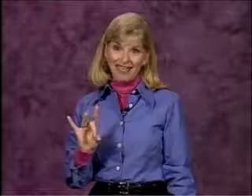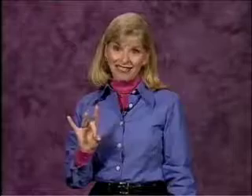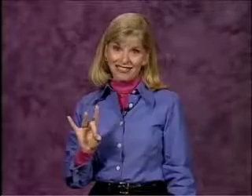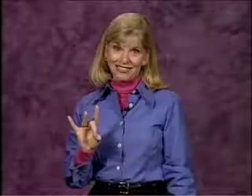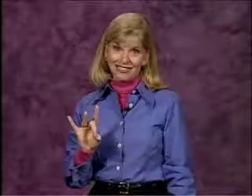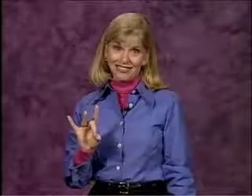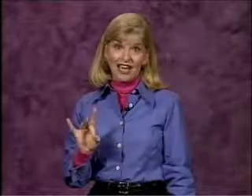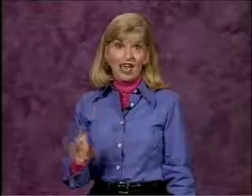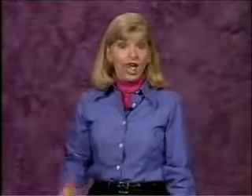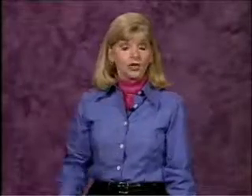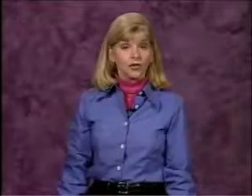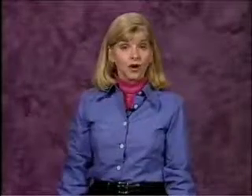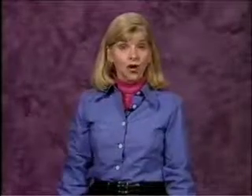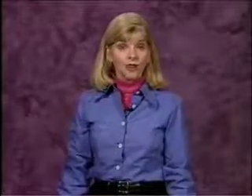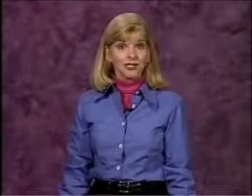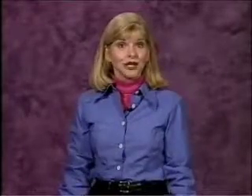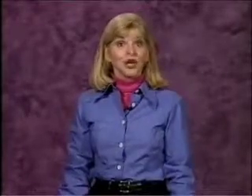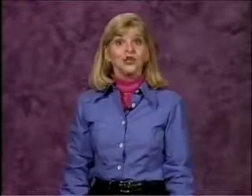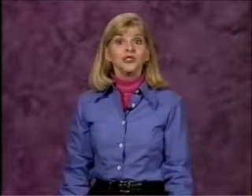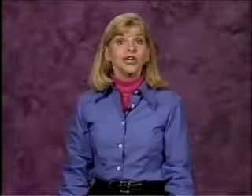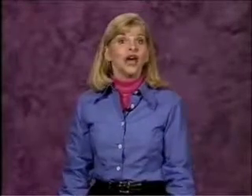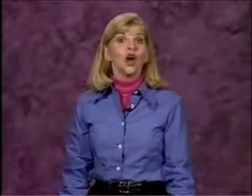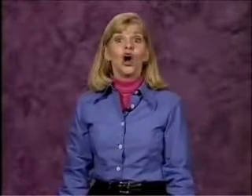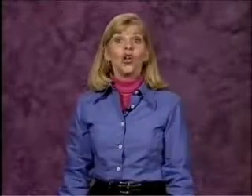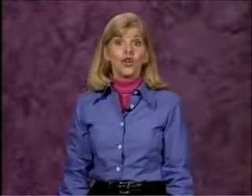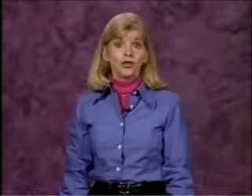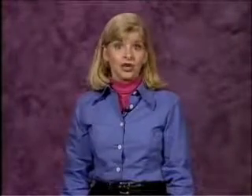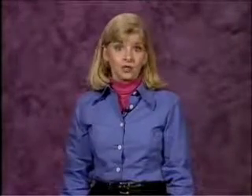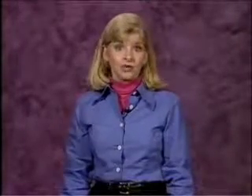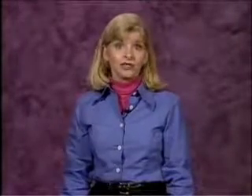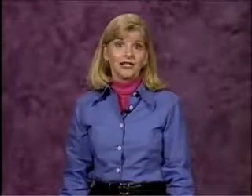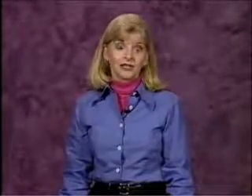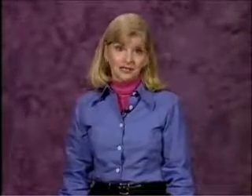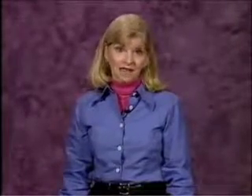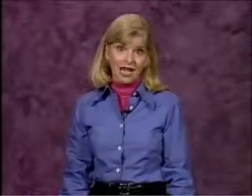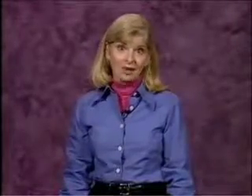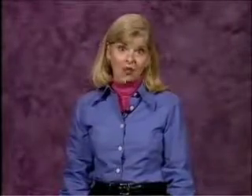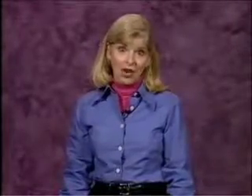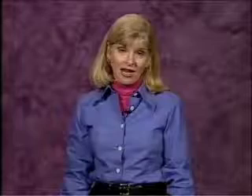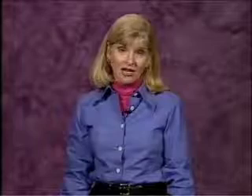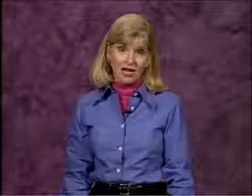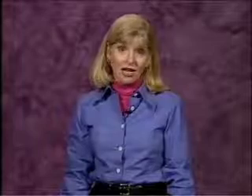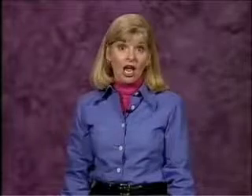8,558. And of course, you'd sign all the other numbers in the same way.